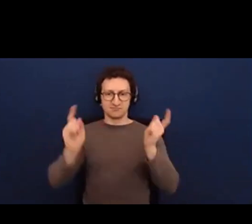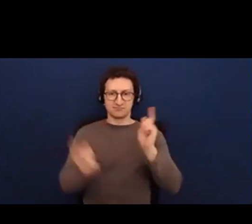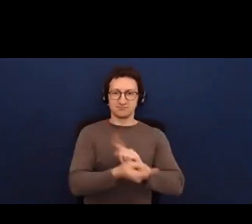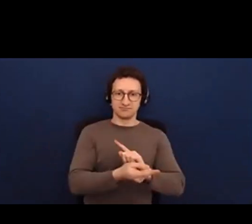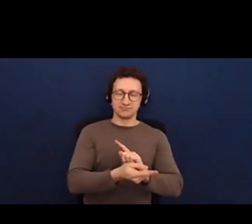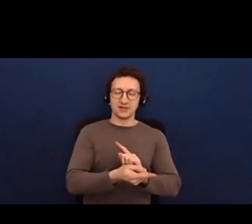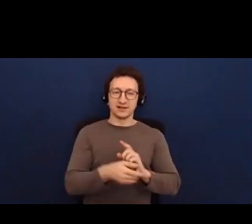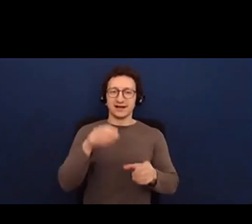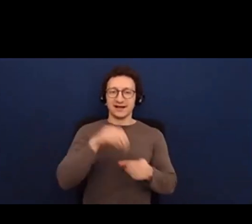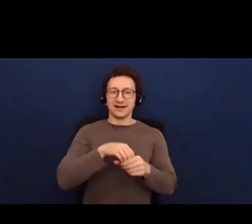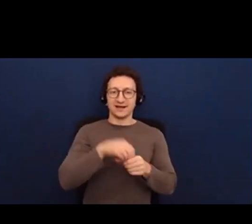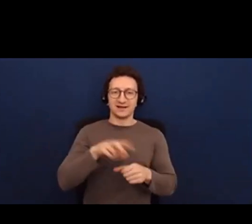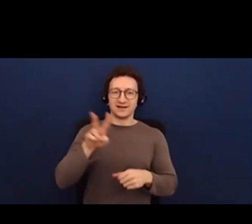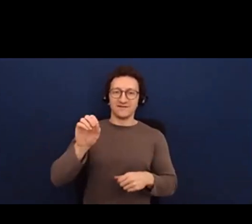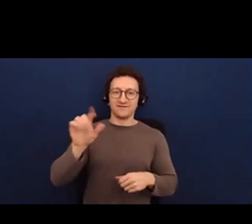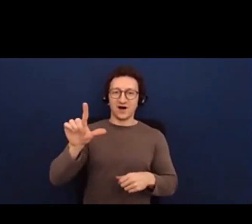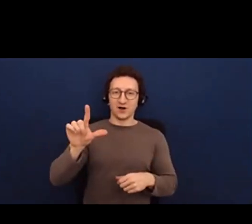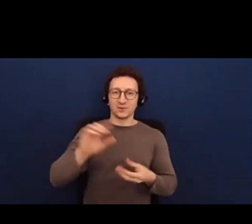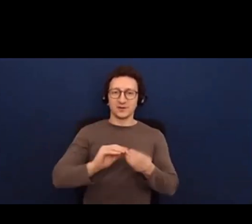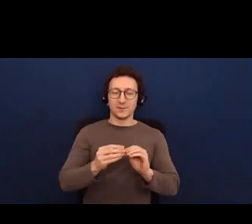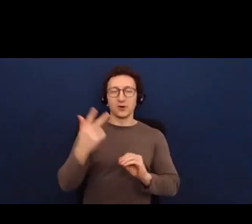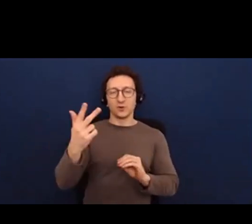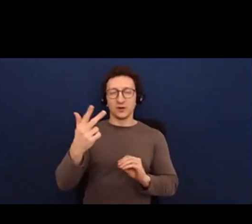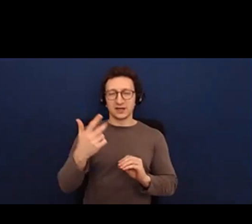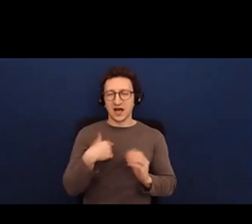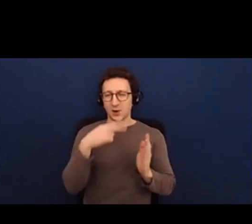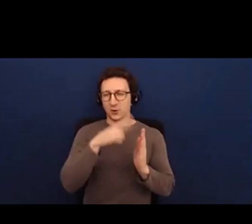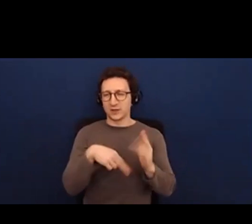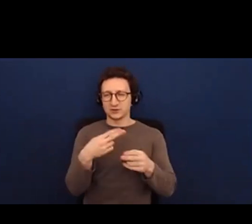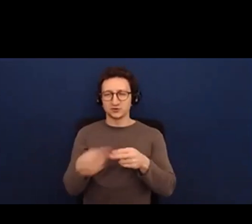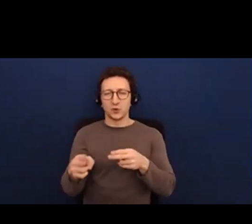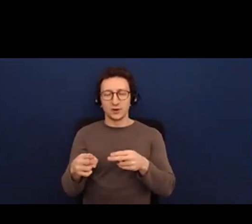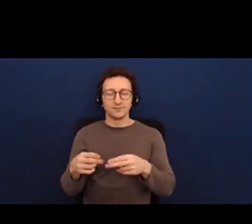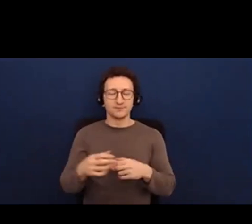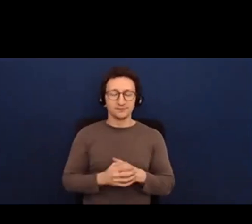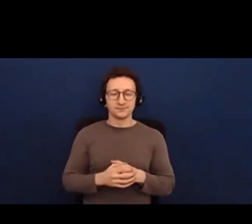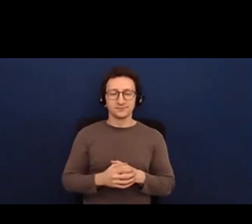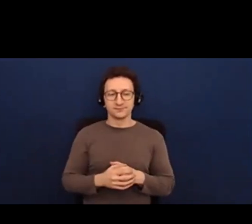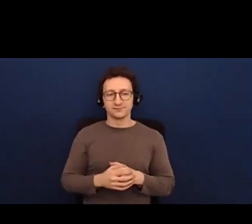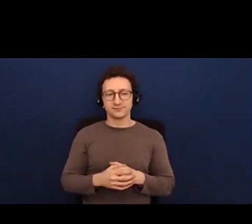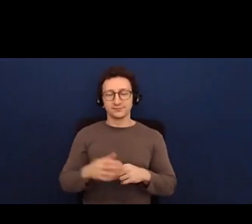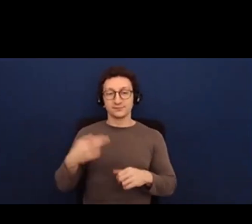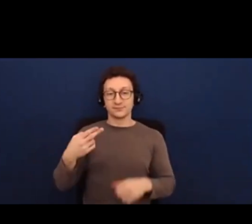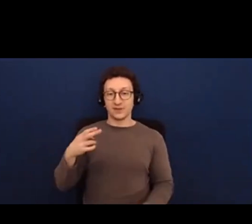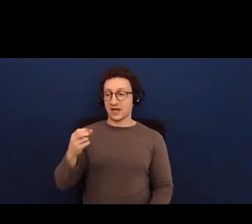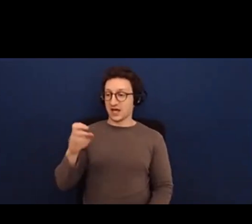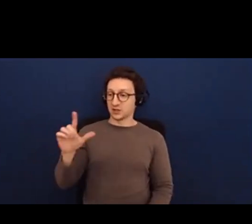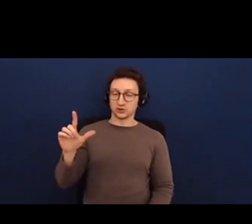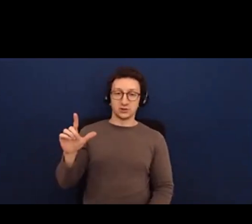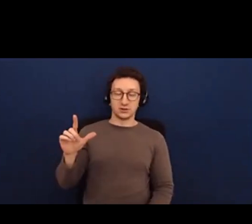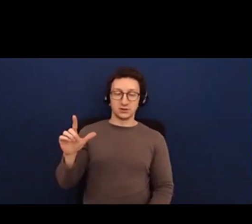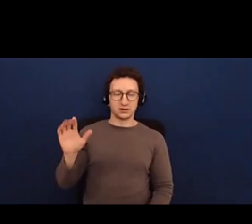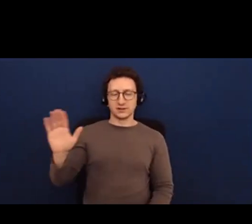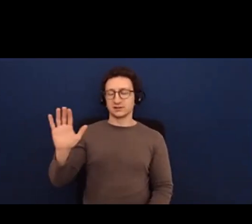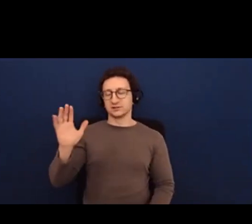also in my volume number 3. I'll read you just a couple of lines. It's about piety. And Heschel in this